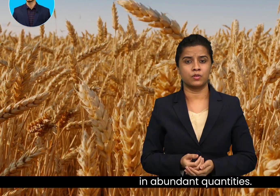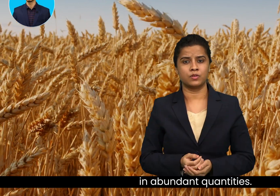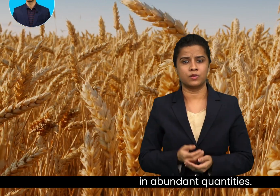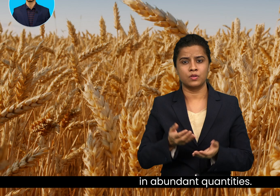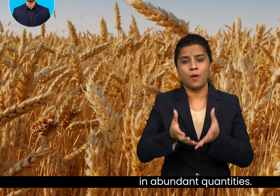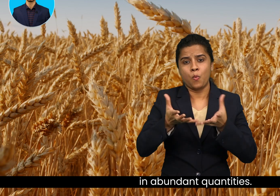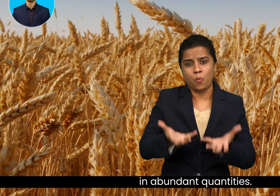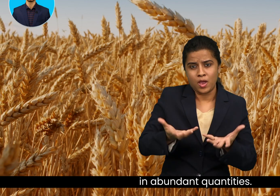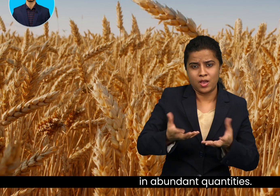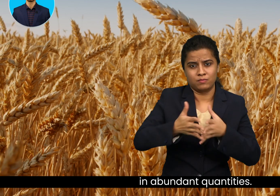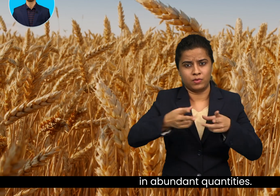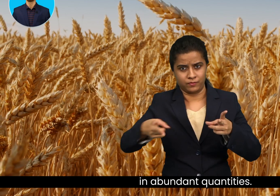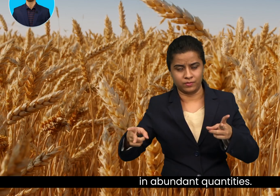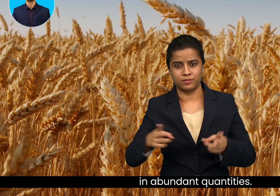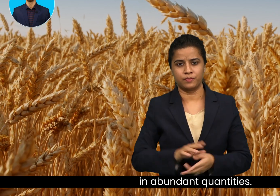quantities.